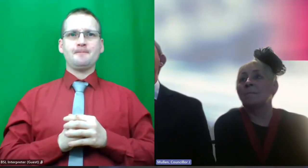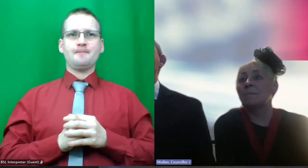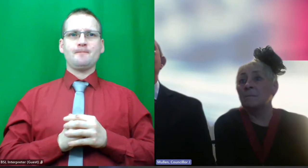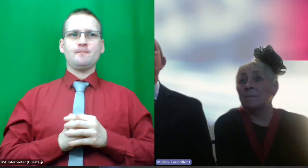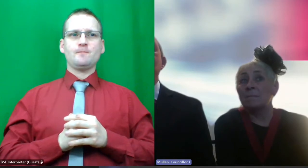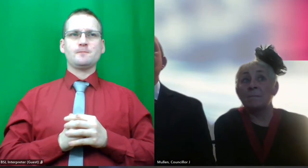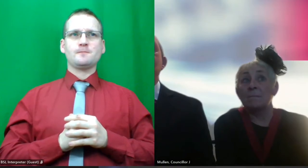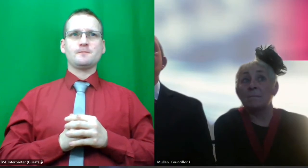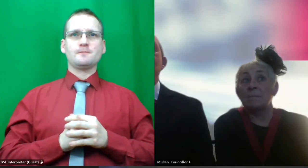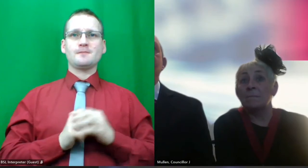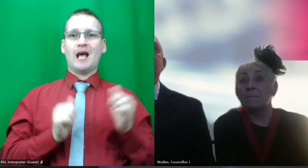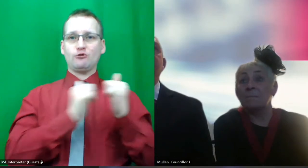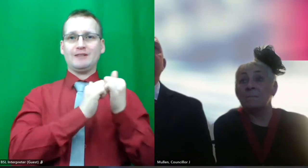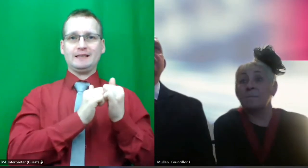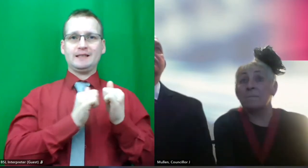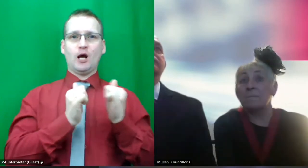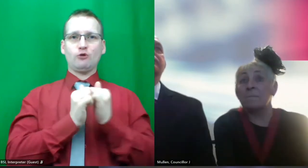Yep, agreed.